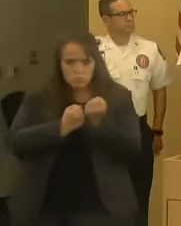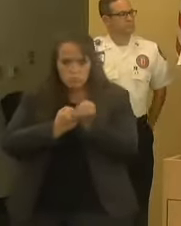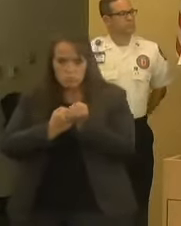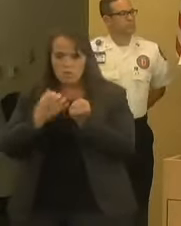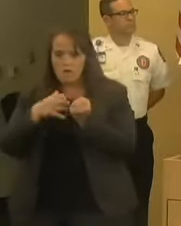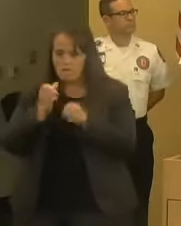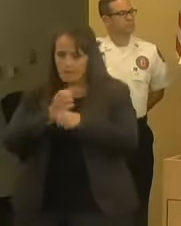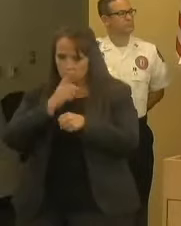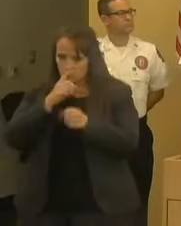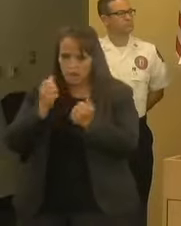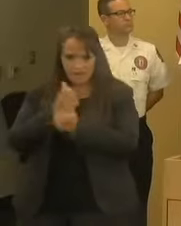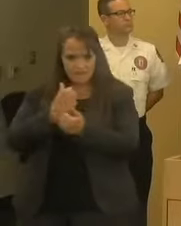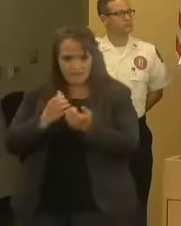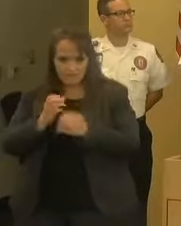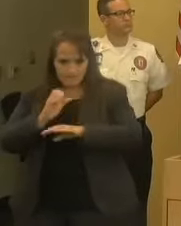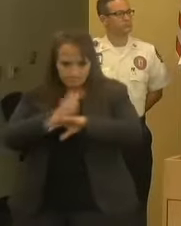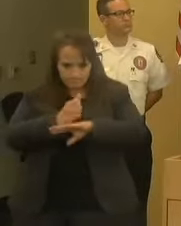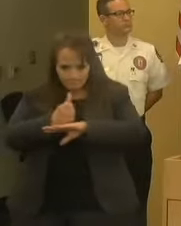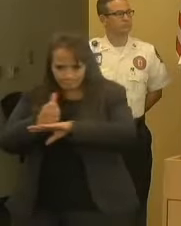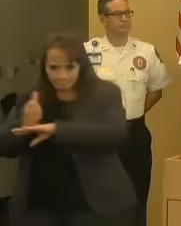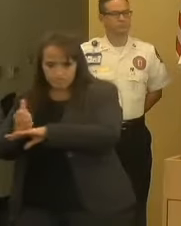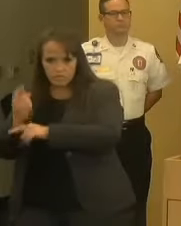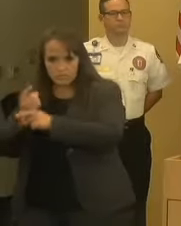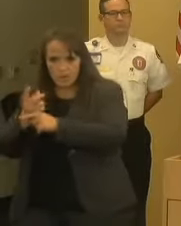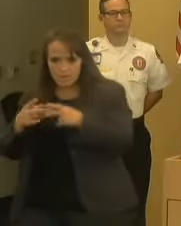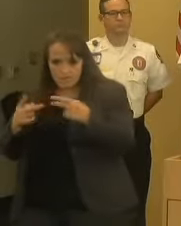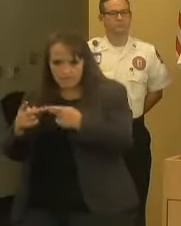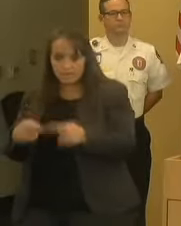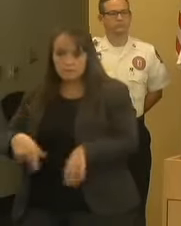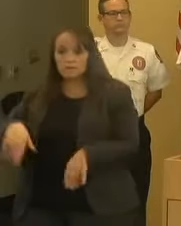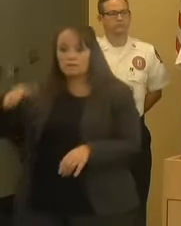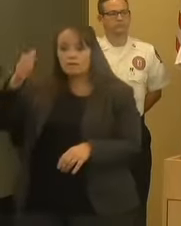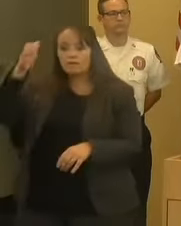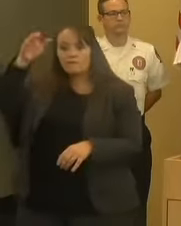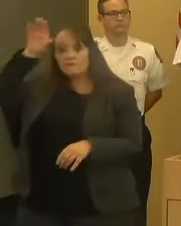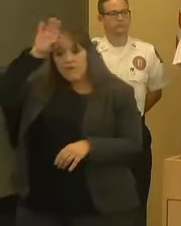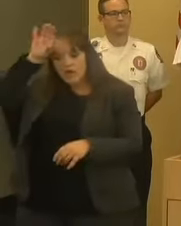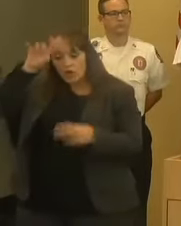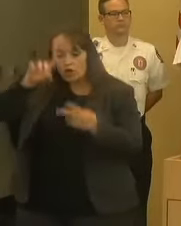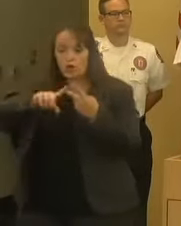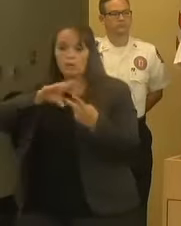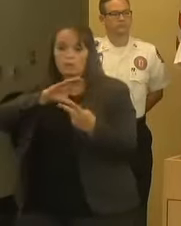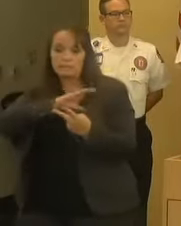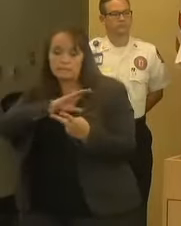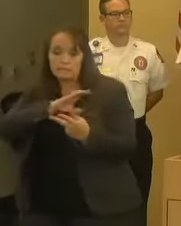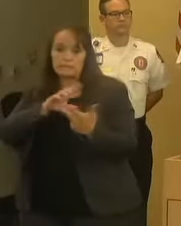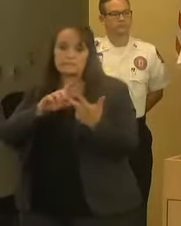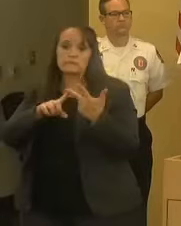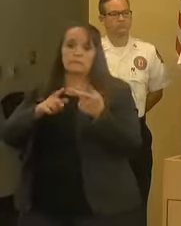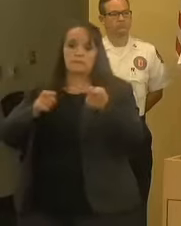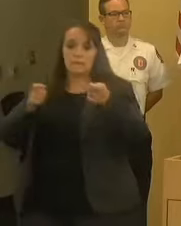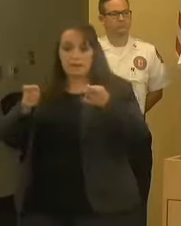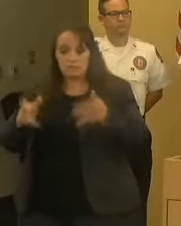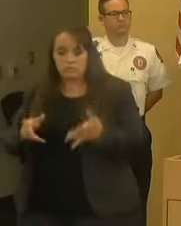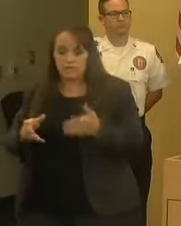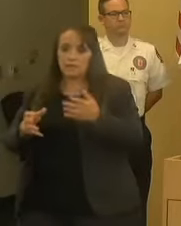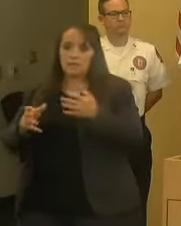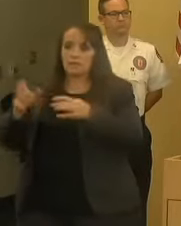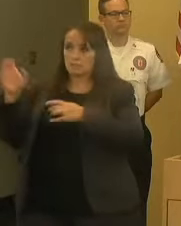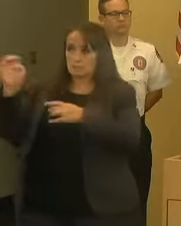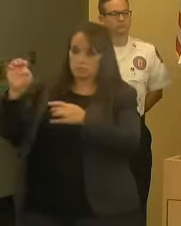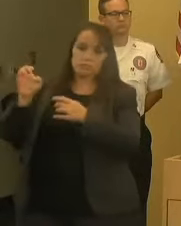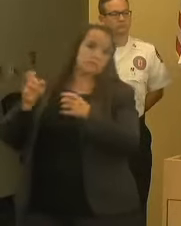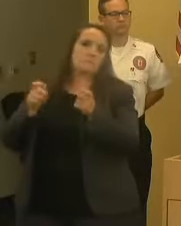places. All of our officers in fire rescue, in the police department, everybody in management, in